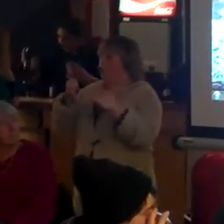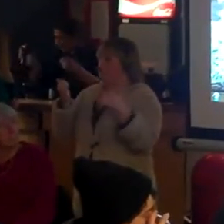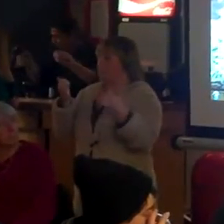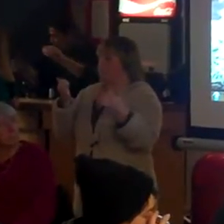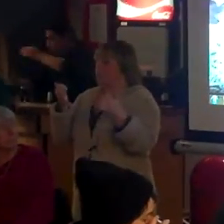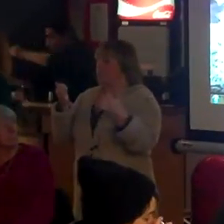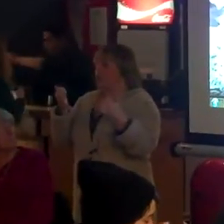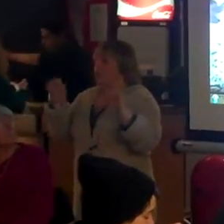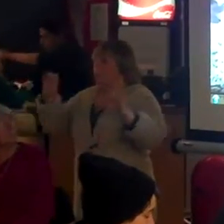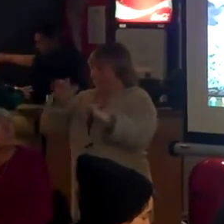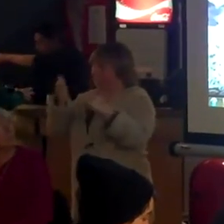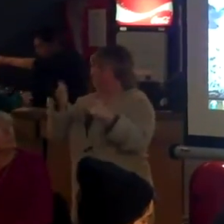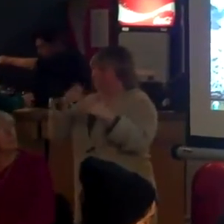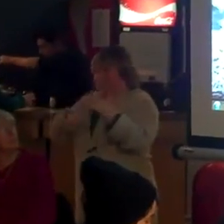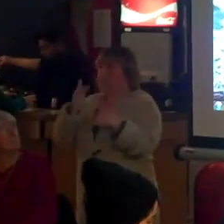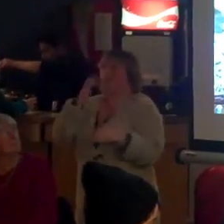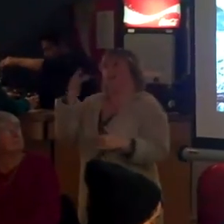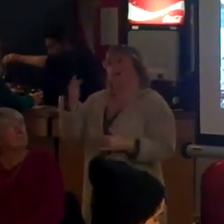water.